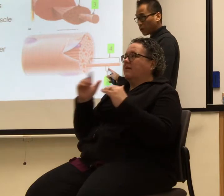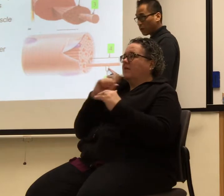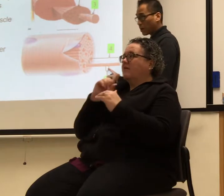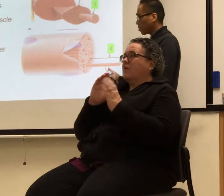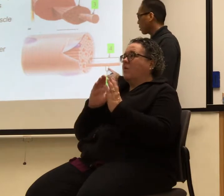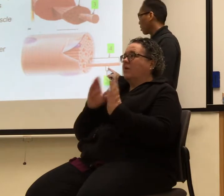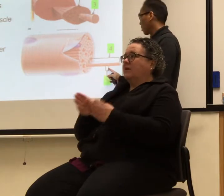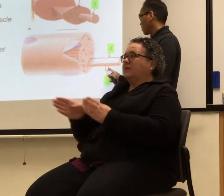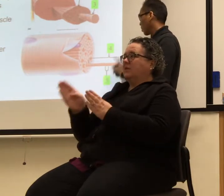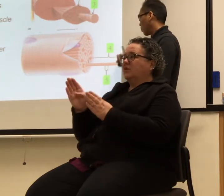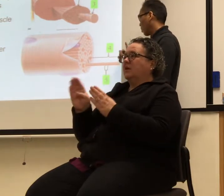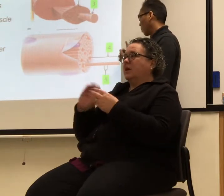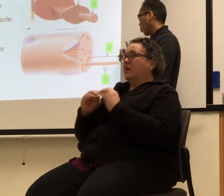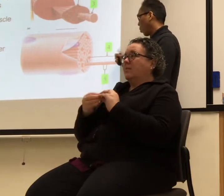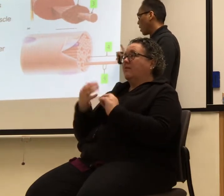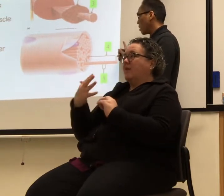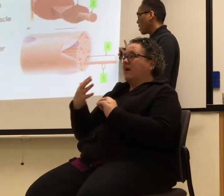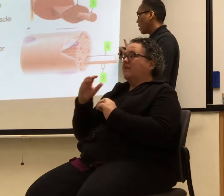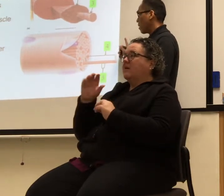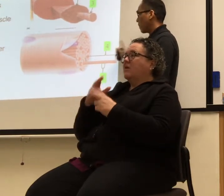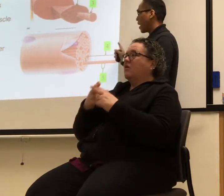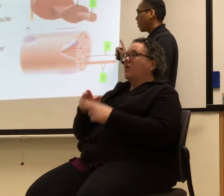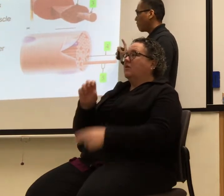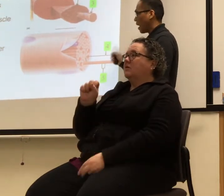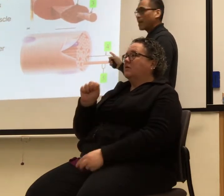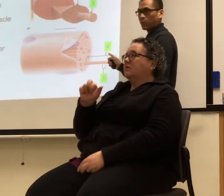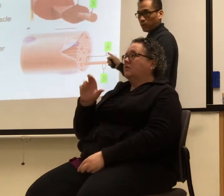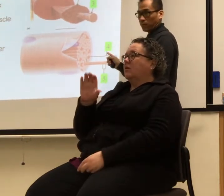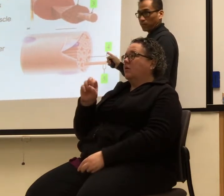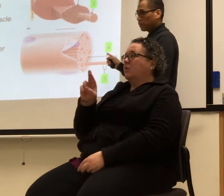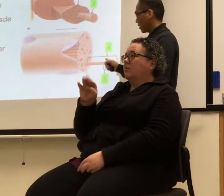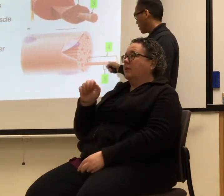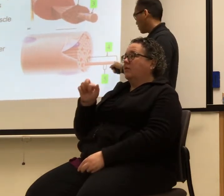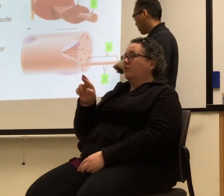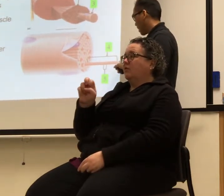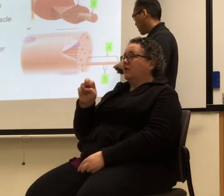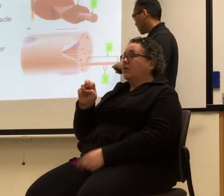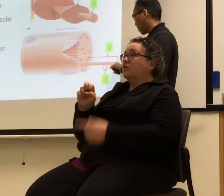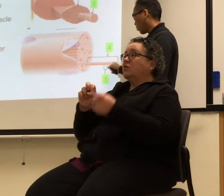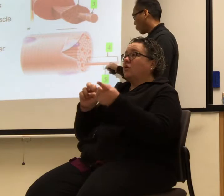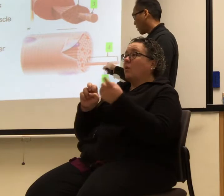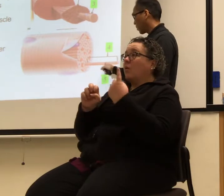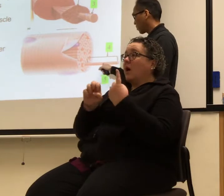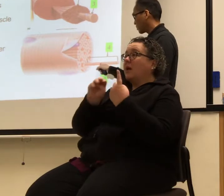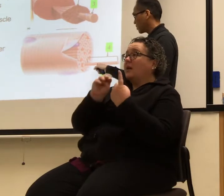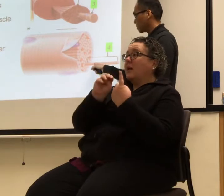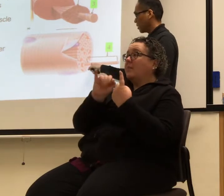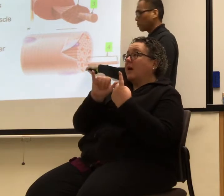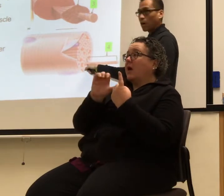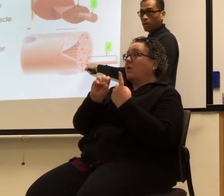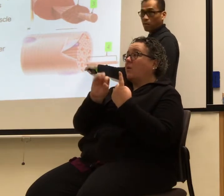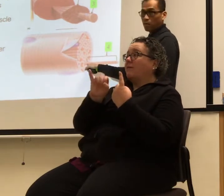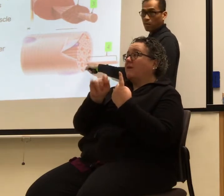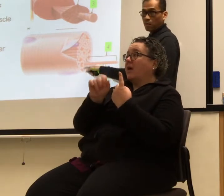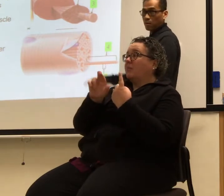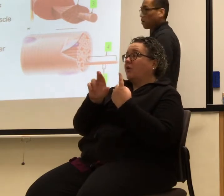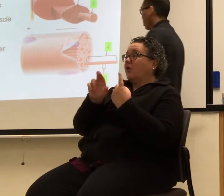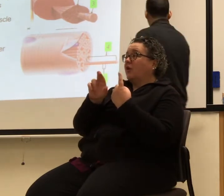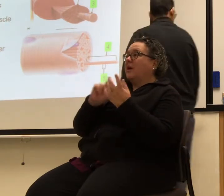called the sarcomere. So one myofibril is many sarcomeres in a